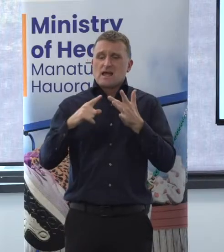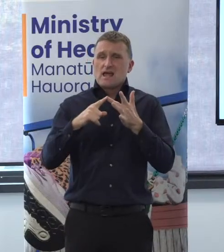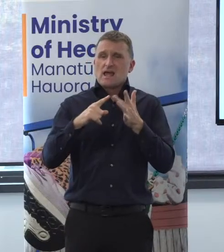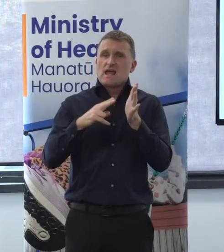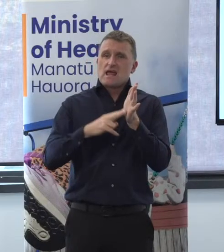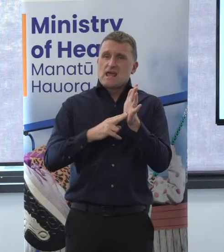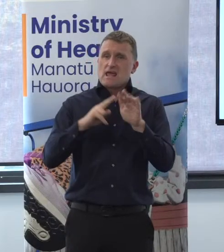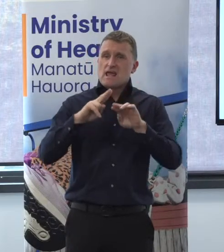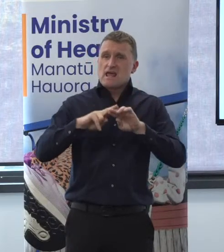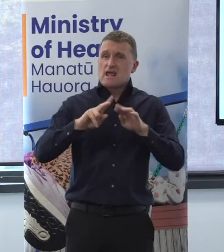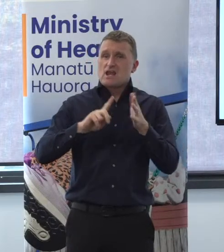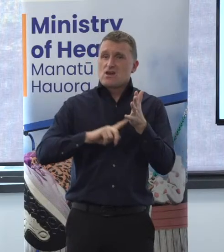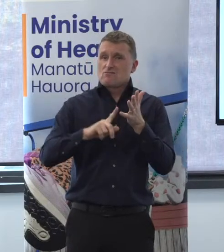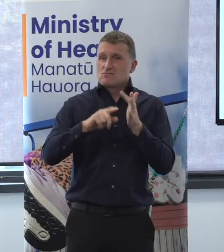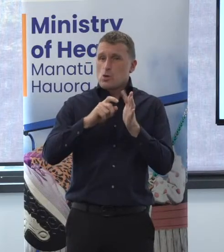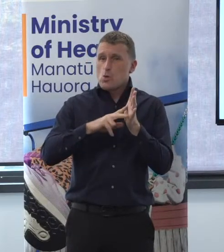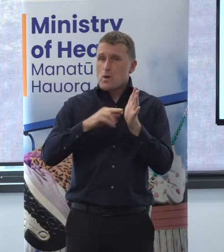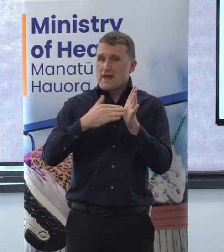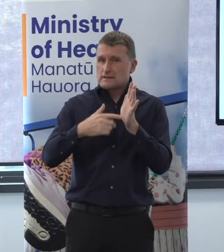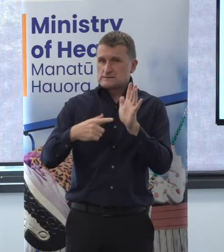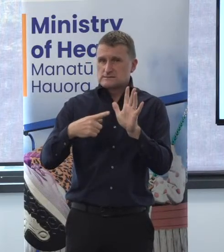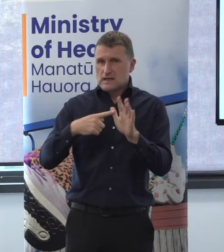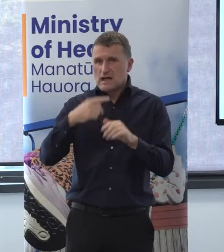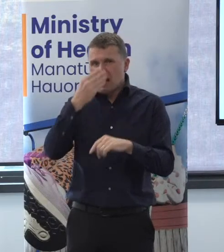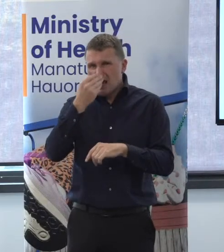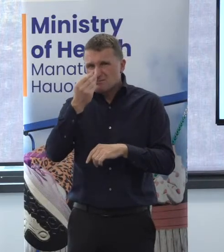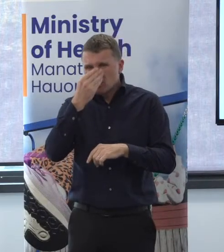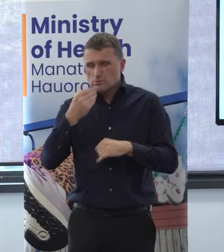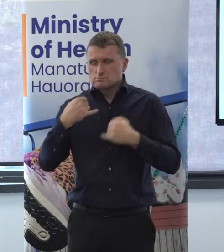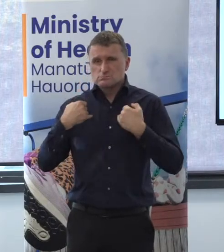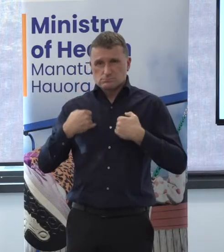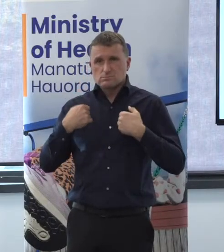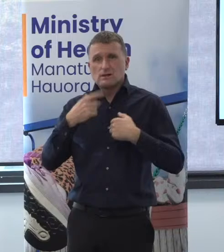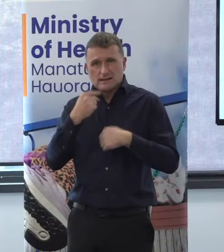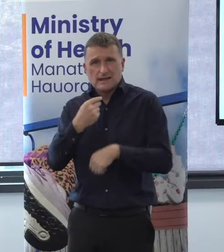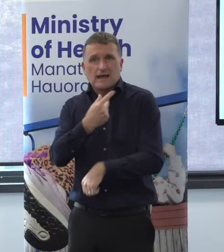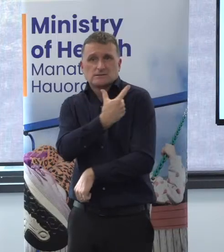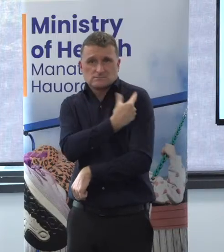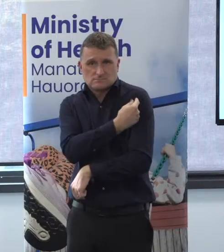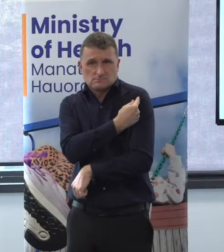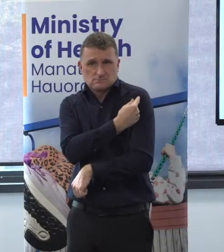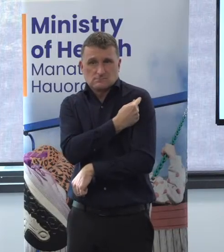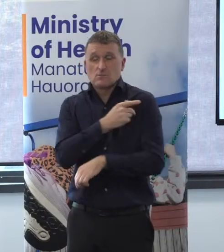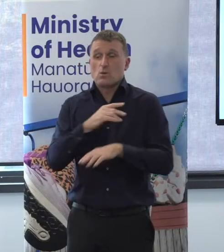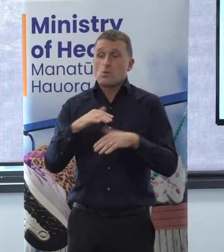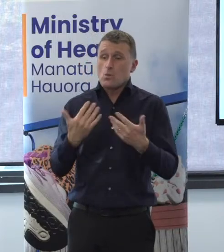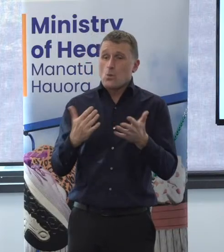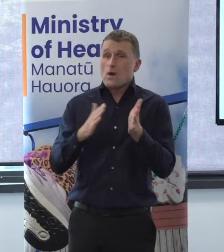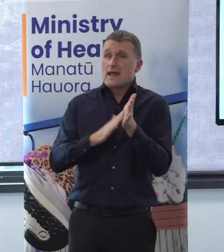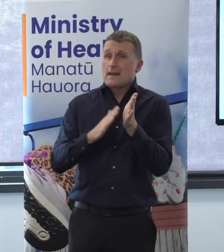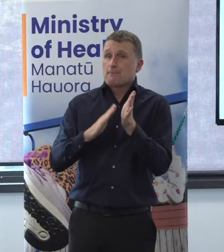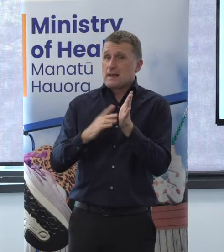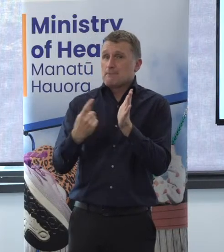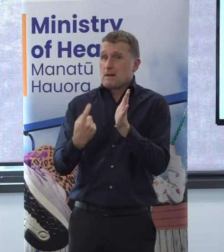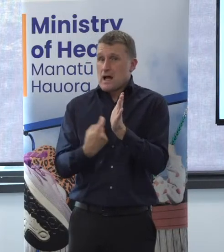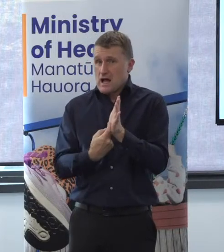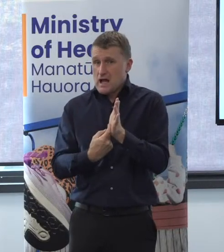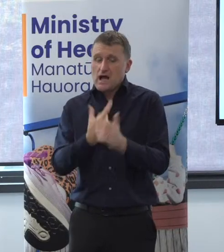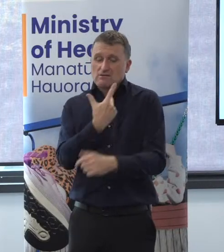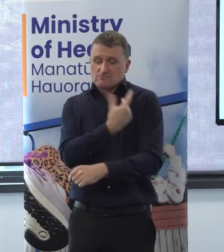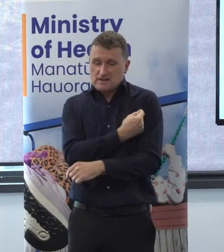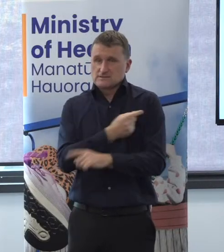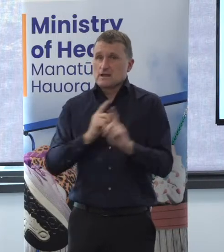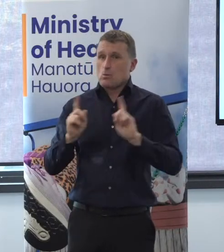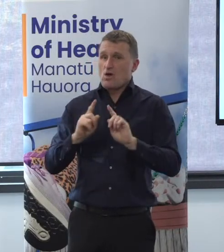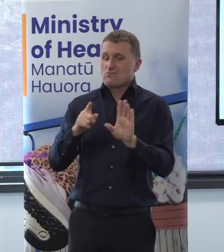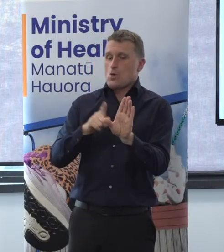of course there's a continued program of catching up with the MMR vaccine for those for younger folk.